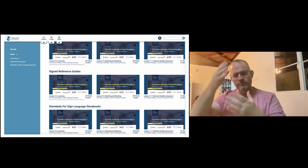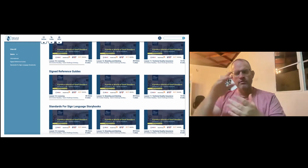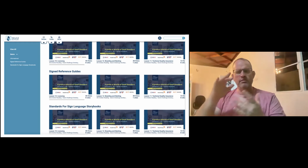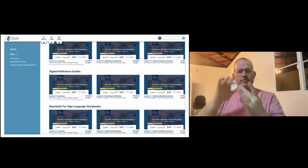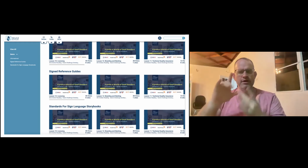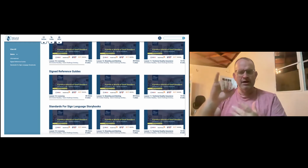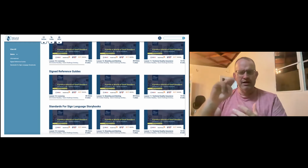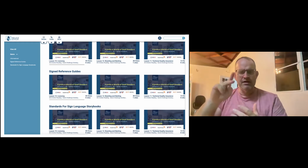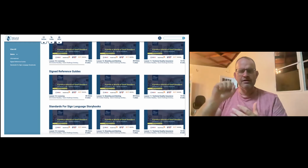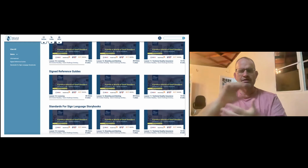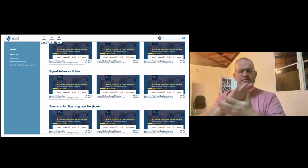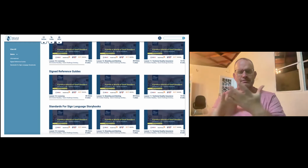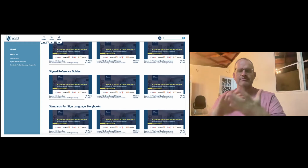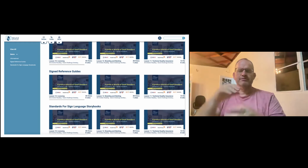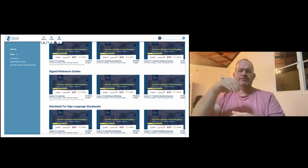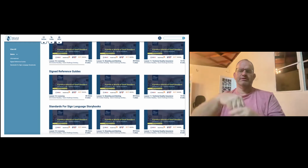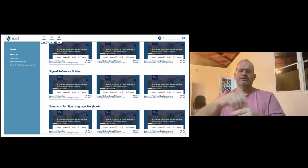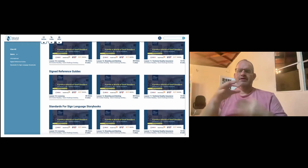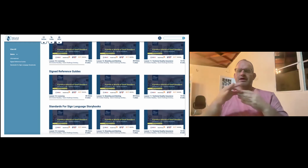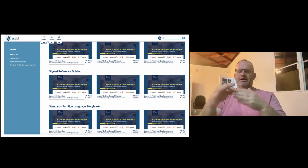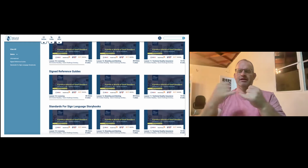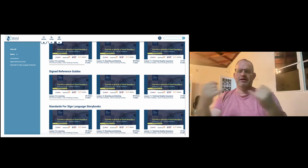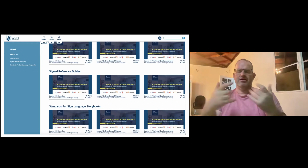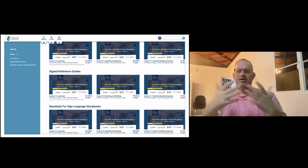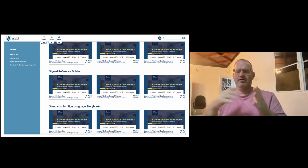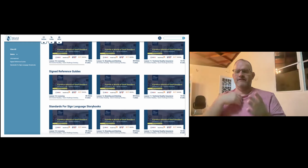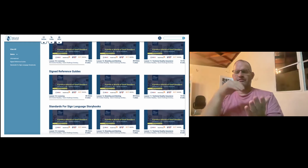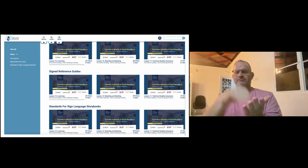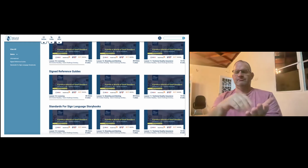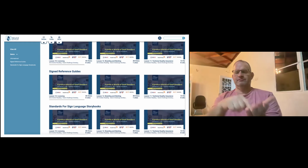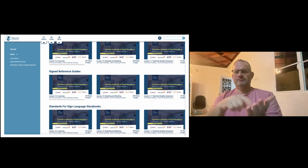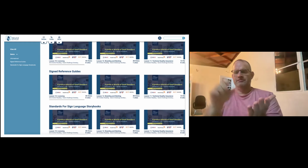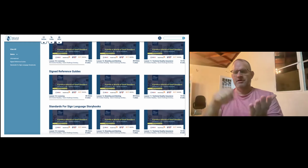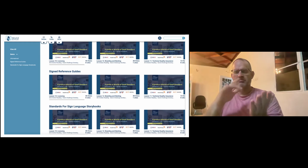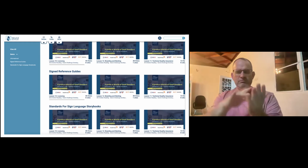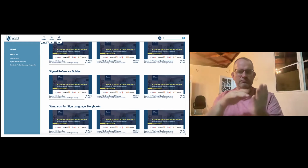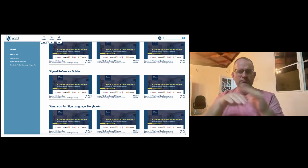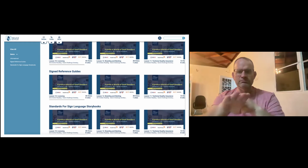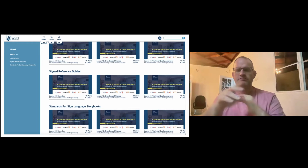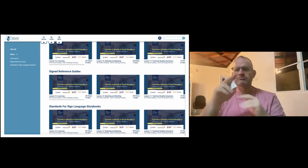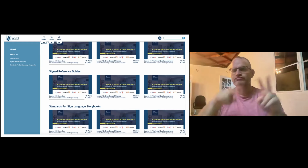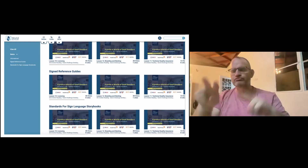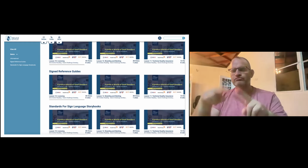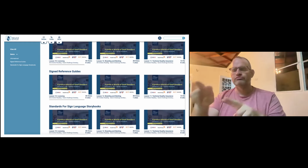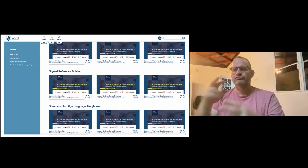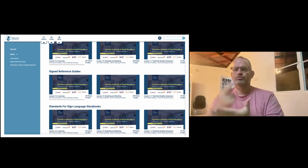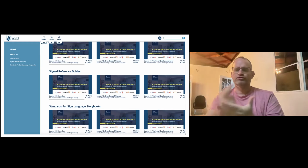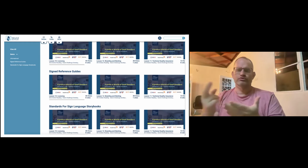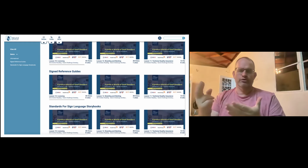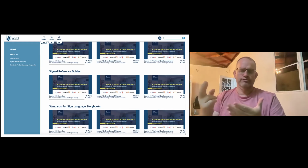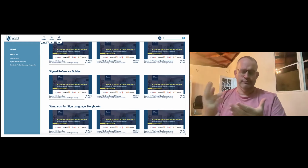on that platform. All of the information, the links and everything is contained in the